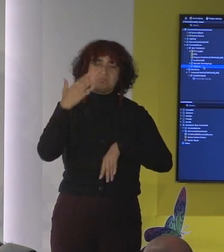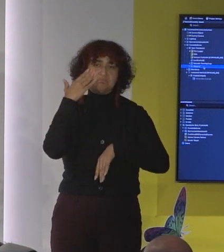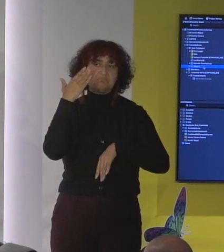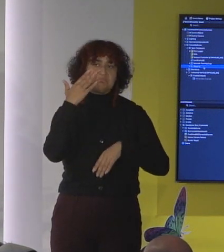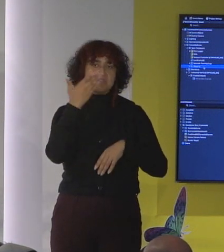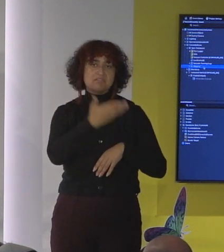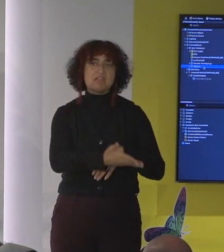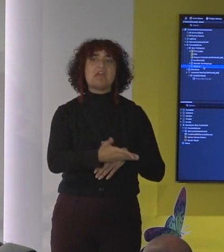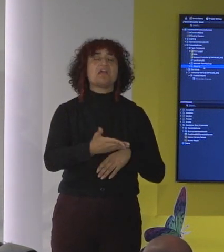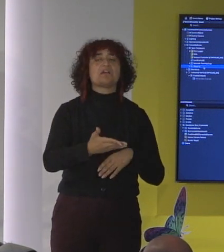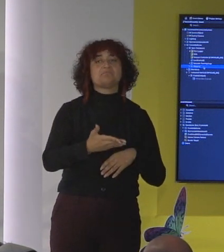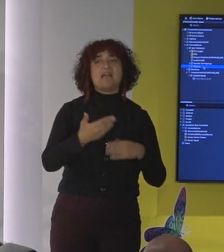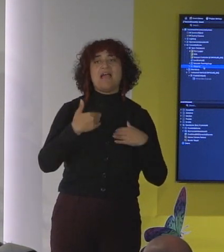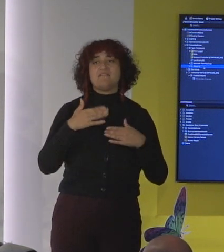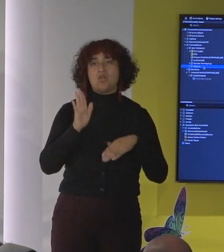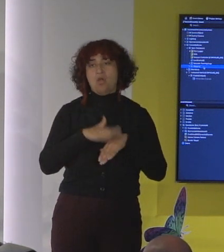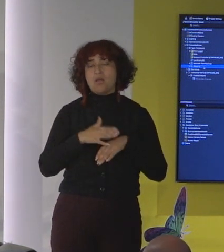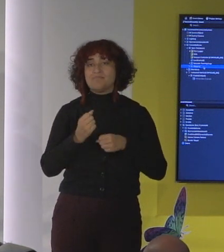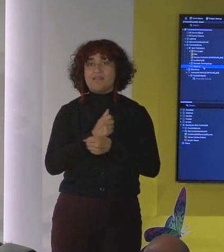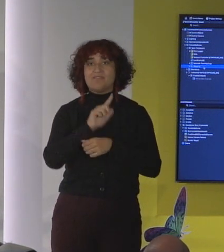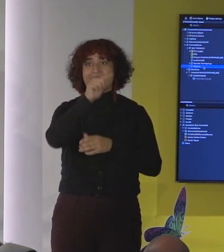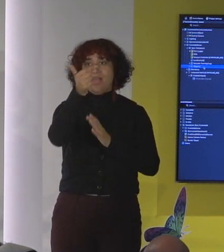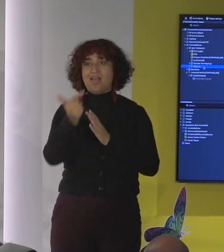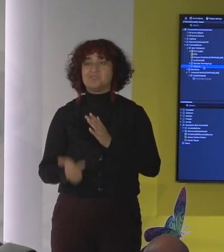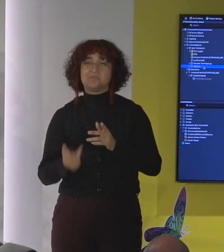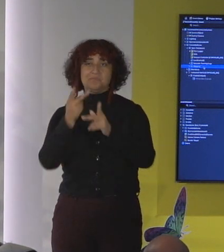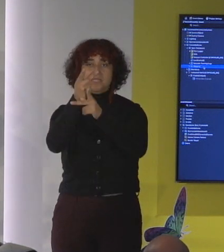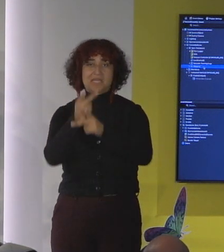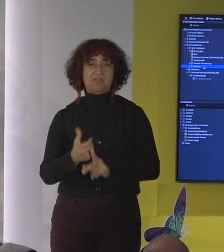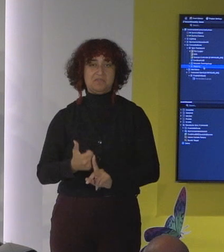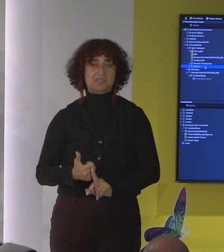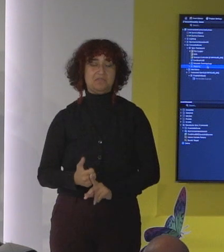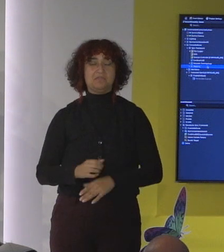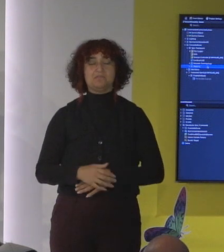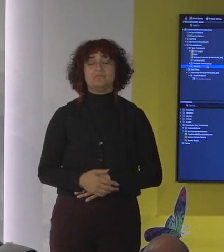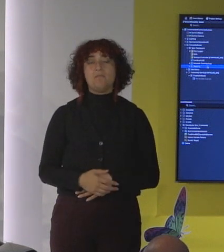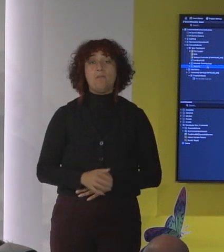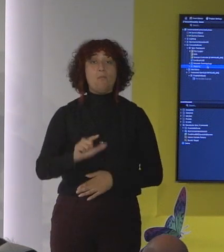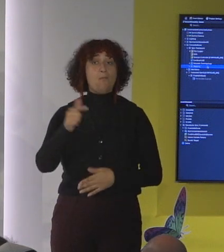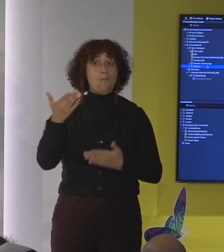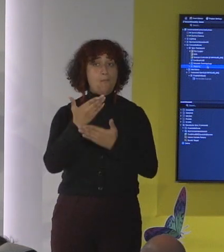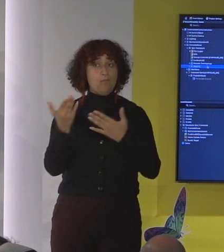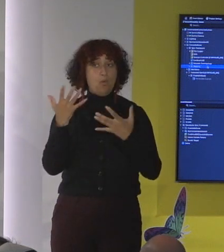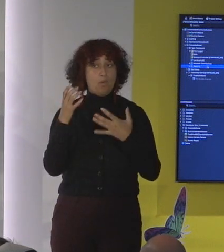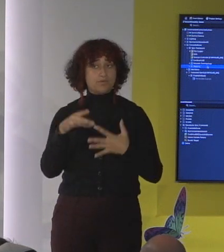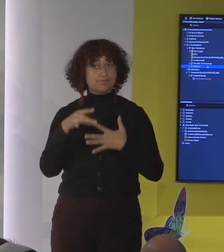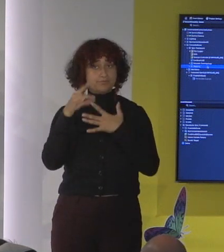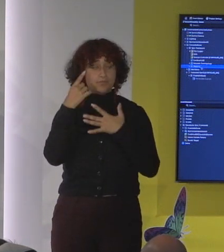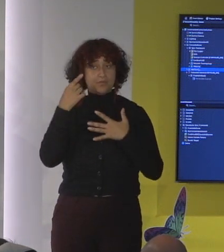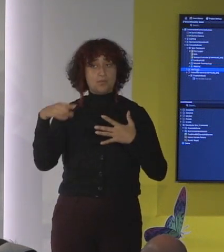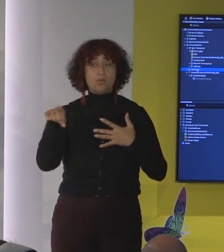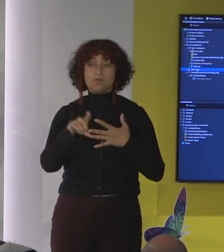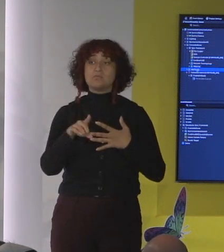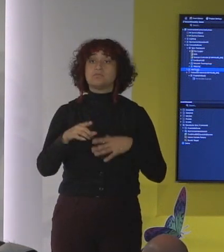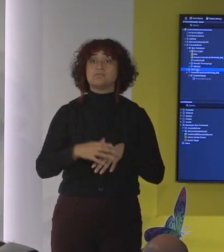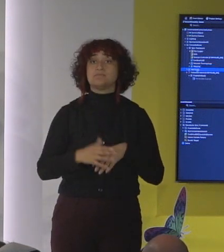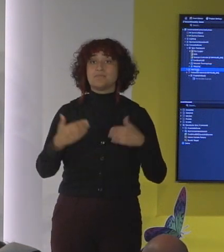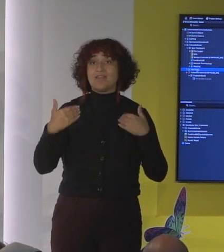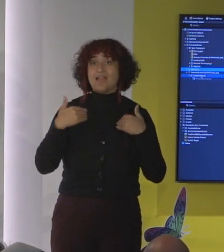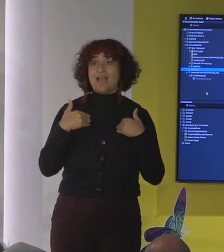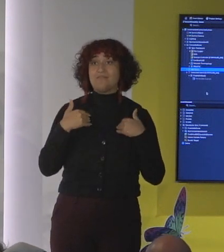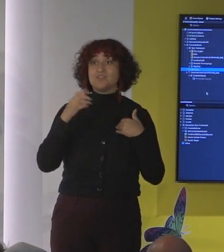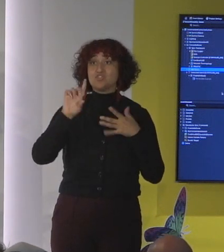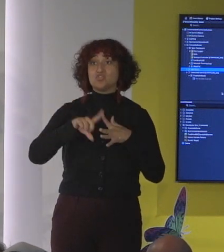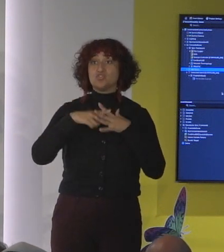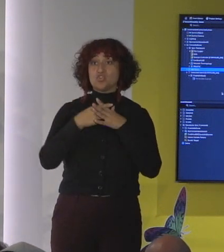there, keep it enabled, everything else will take care of itself. The other thing I want to highlight for you is there's this start